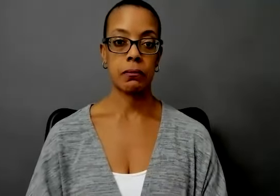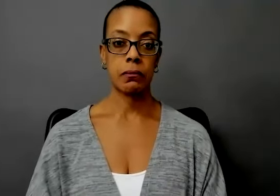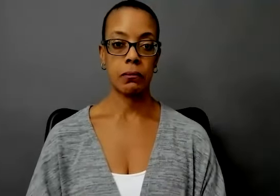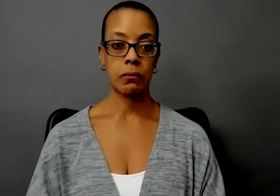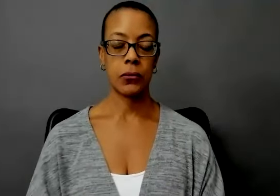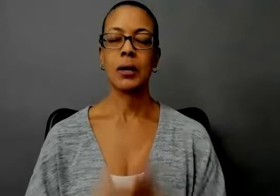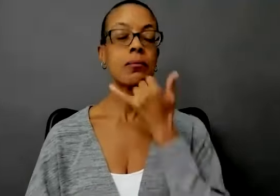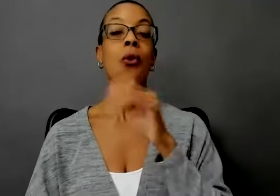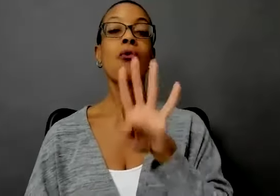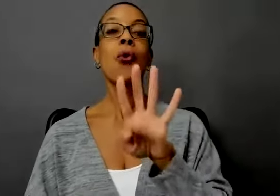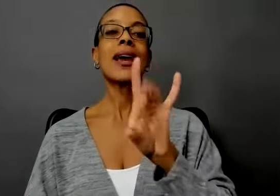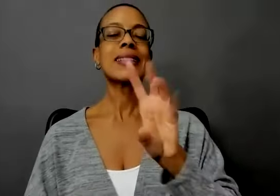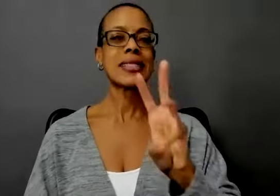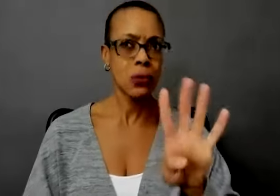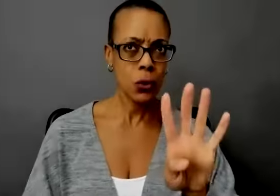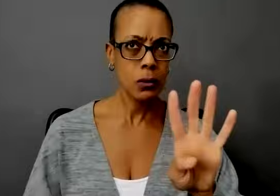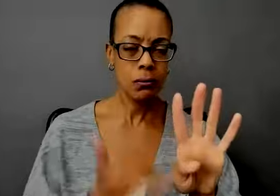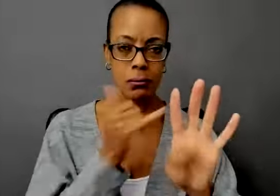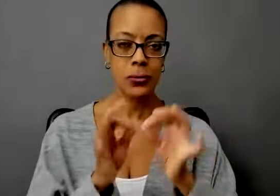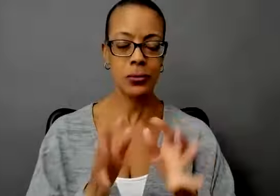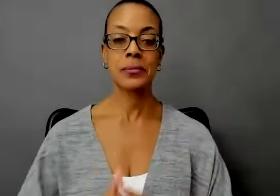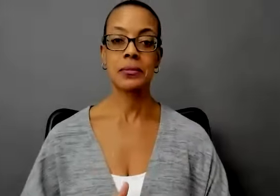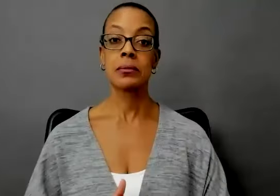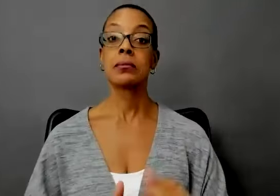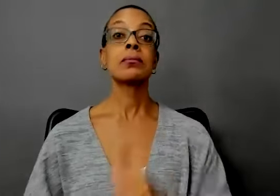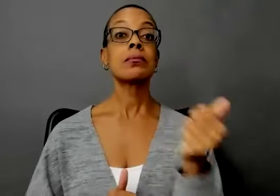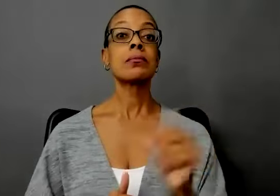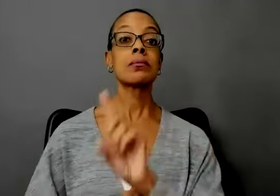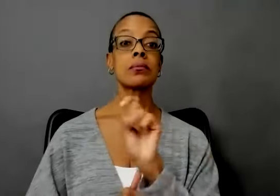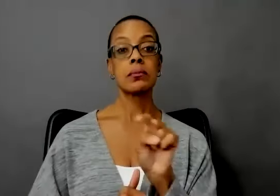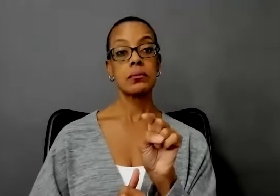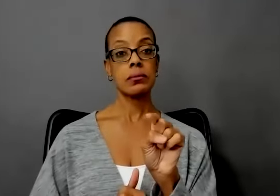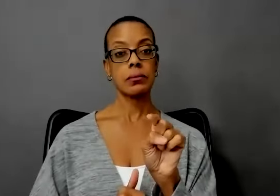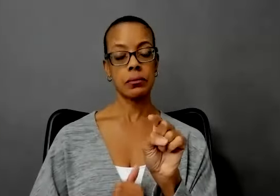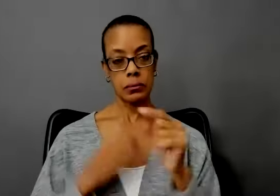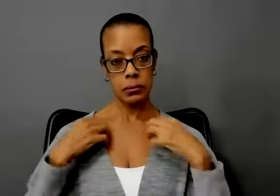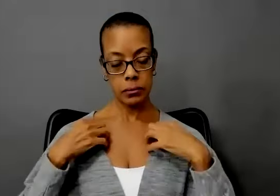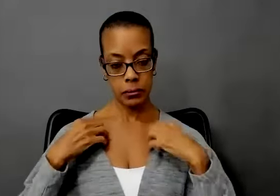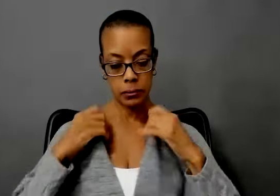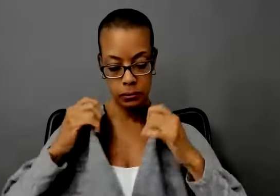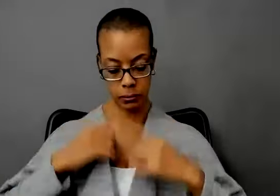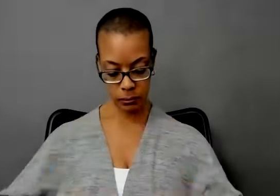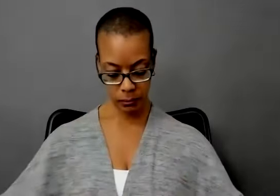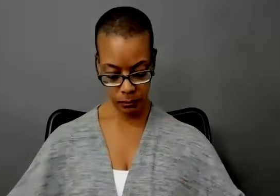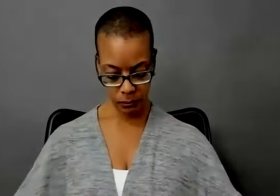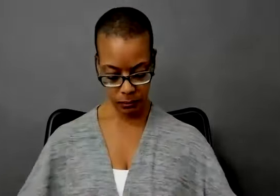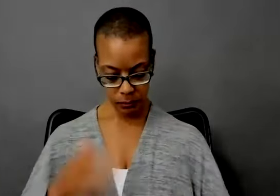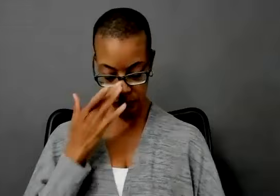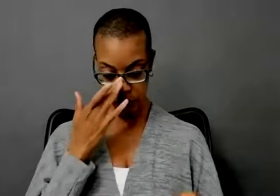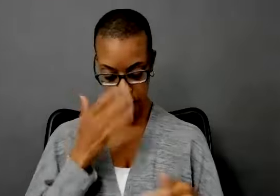Thank you, Morrell. There's a question that came in that's asking, is there some legitimate recognition